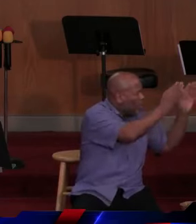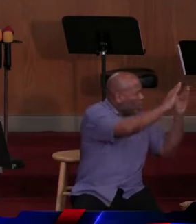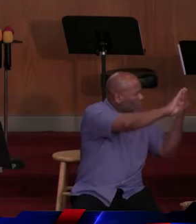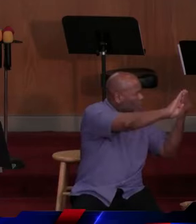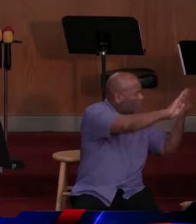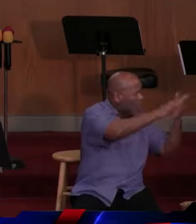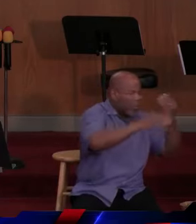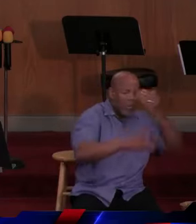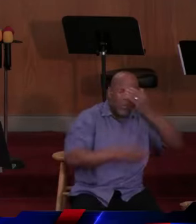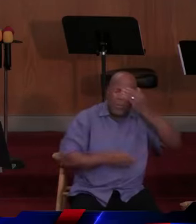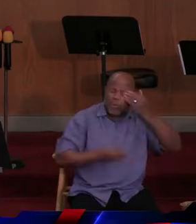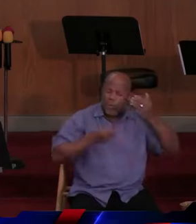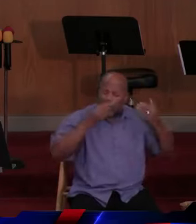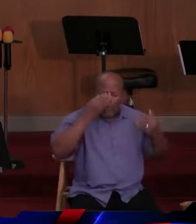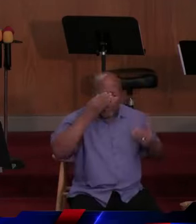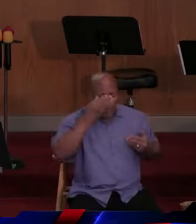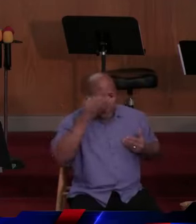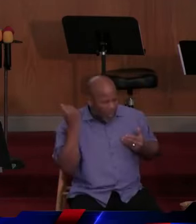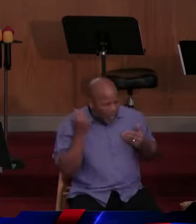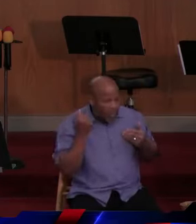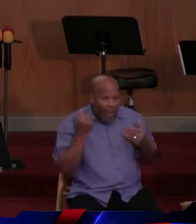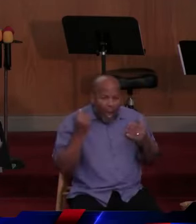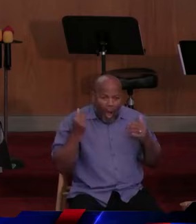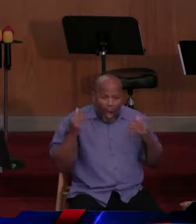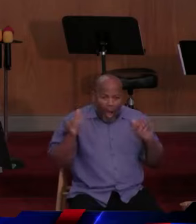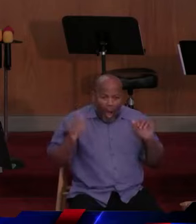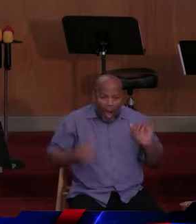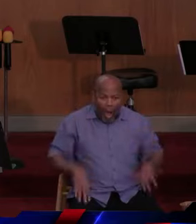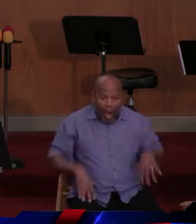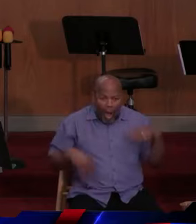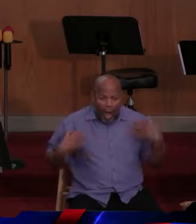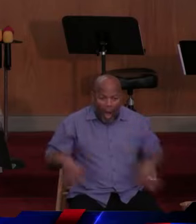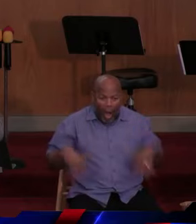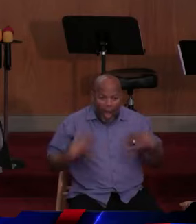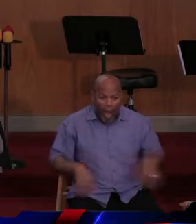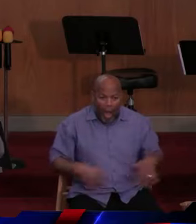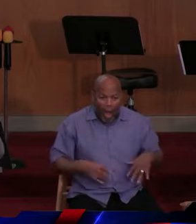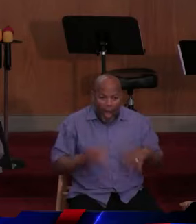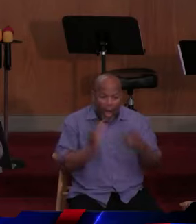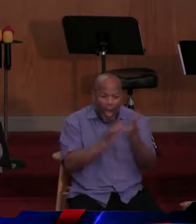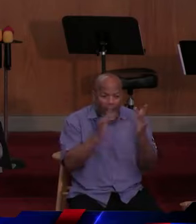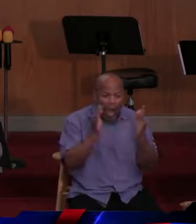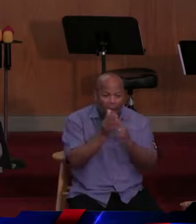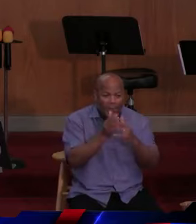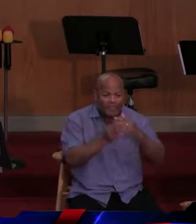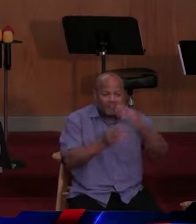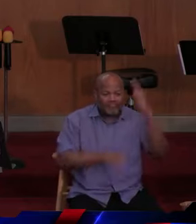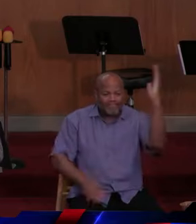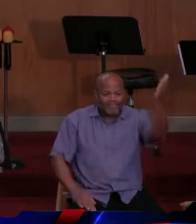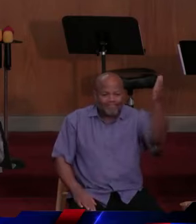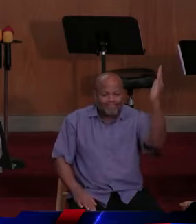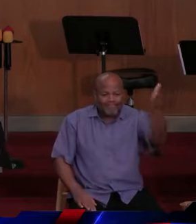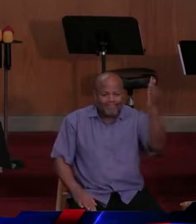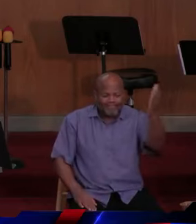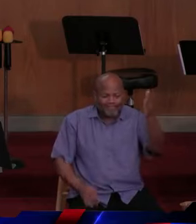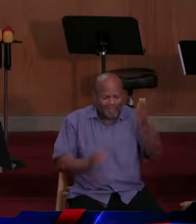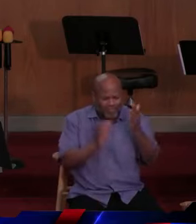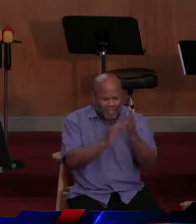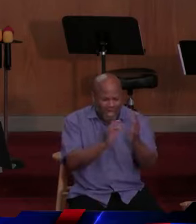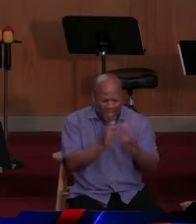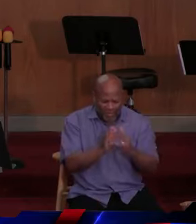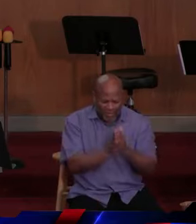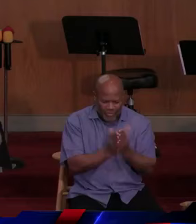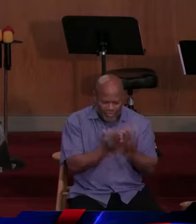Jesus said to him. Jesus teaching Bible study. Good goobly goo. The key to understanding the